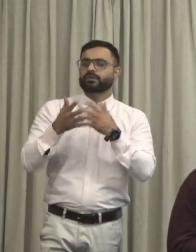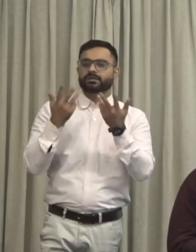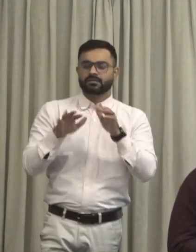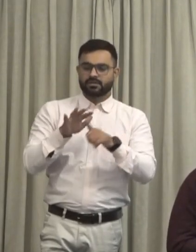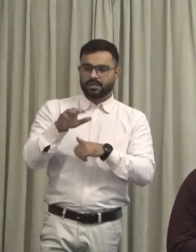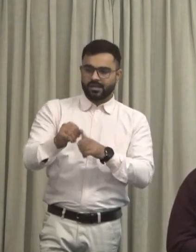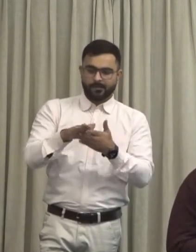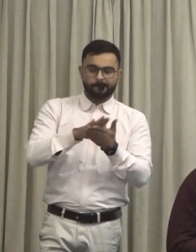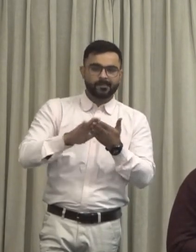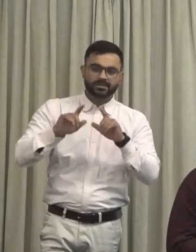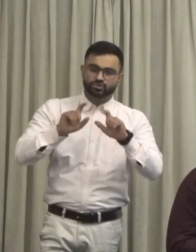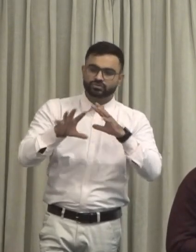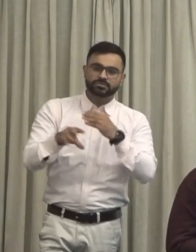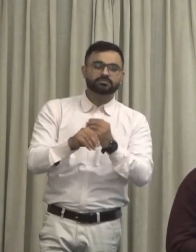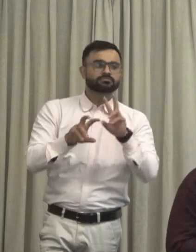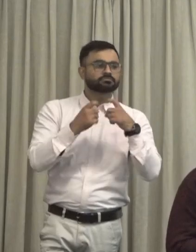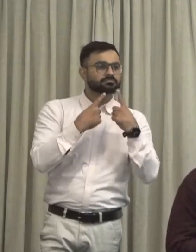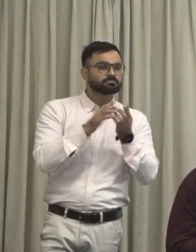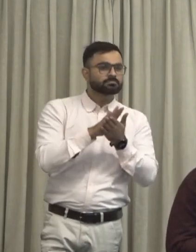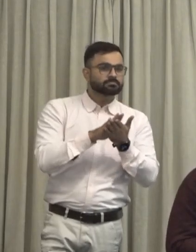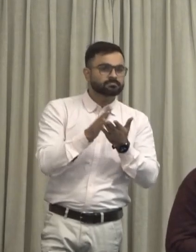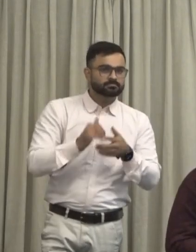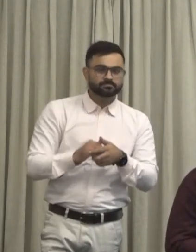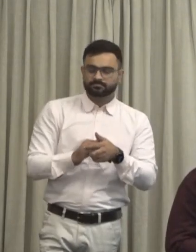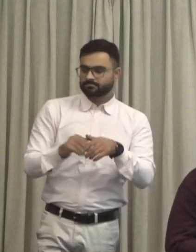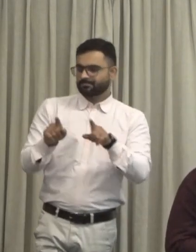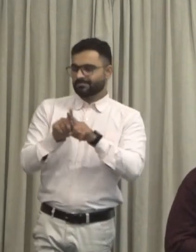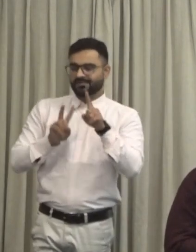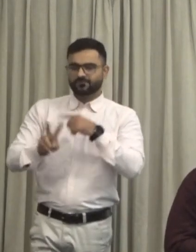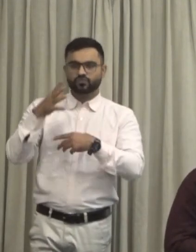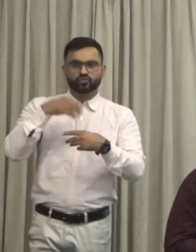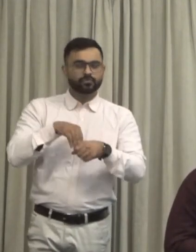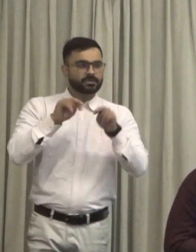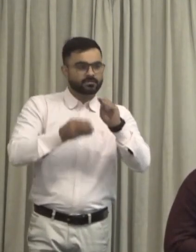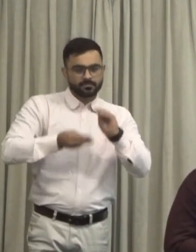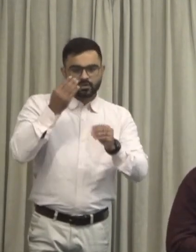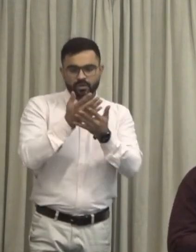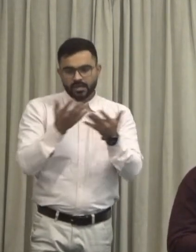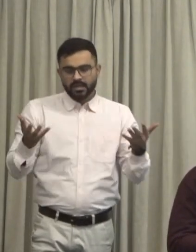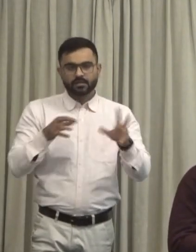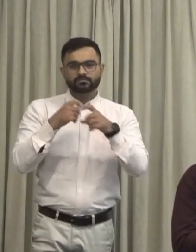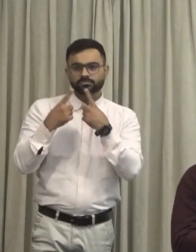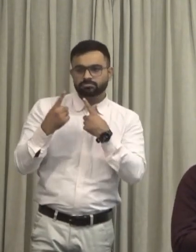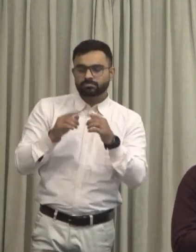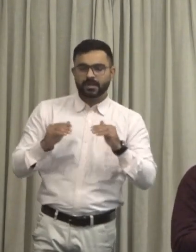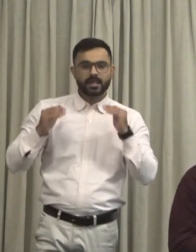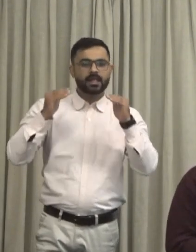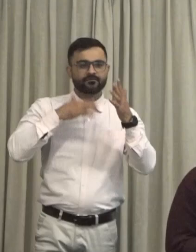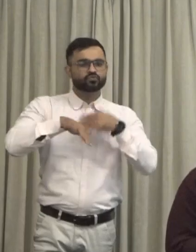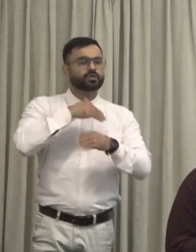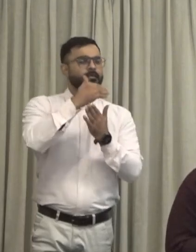have access to basic care to people, we can't talk about something like palliative care, which requires even more resources. We can't talk about advanced care